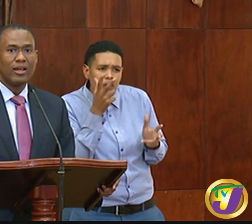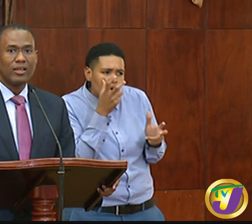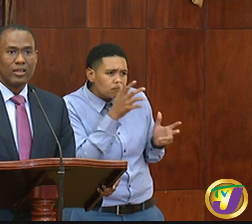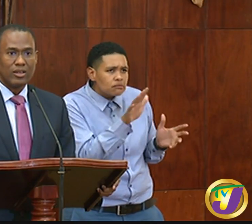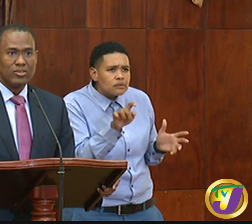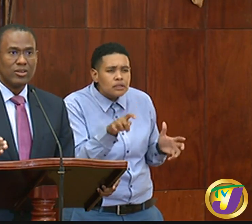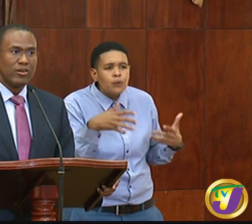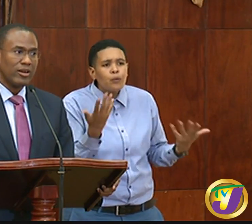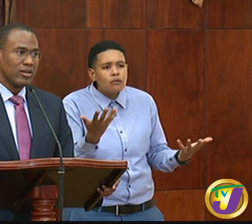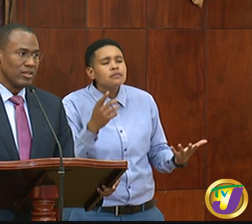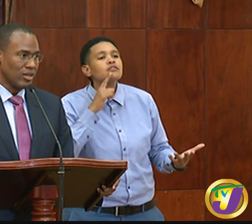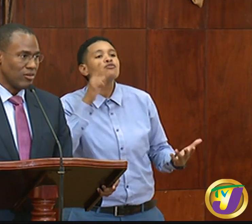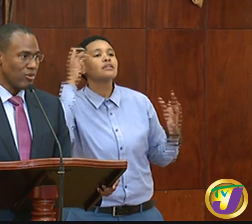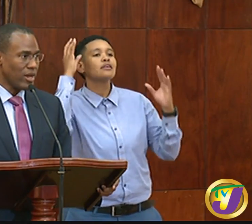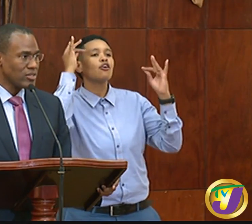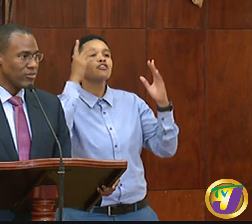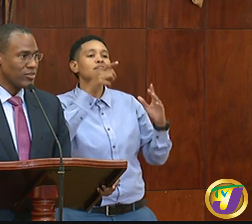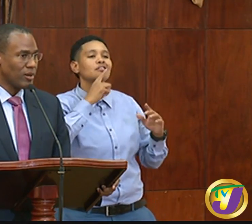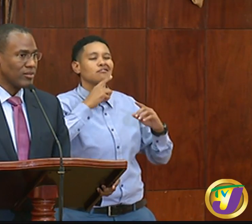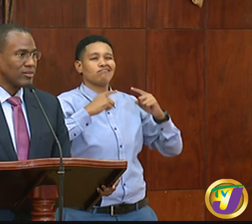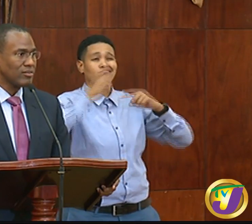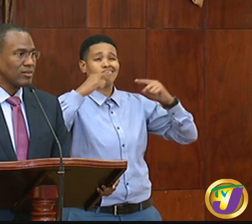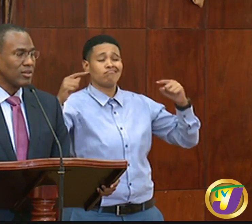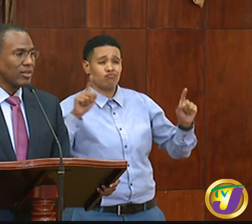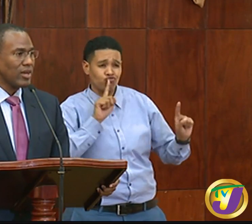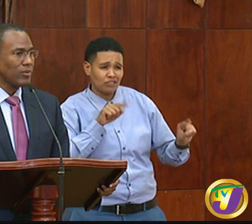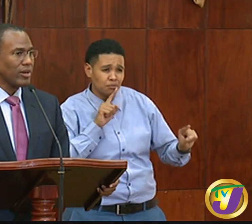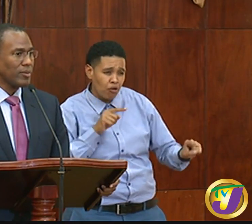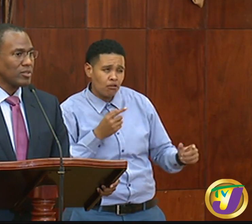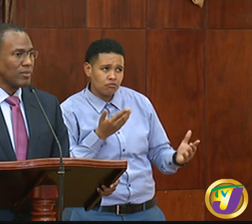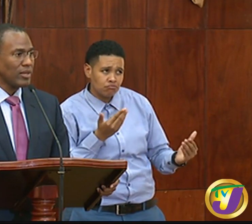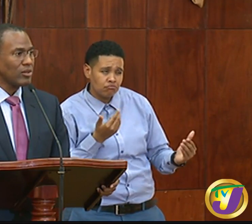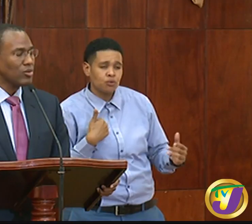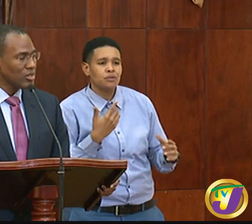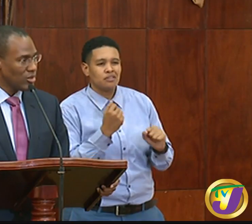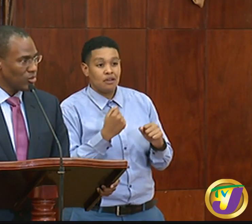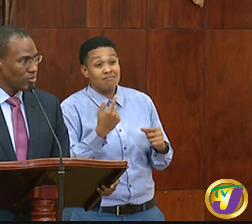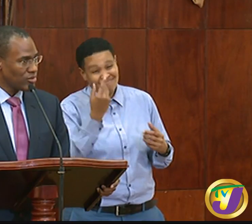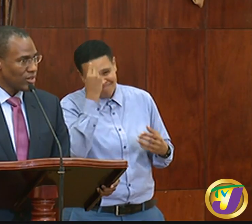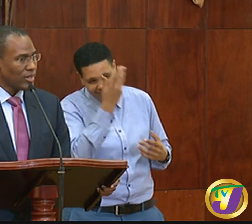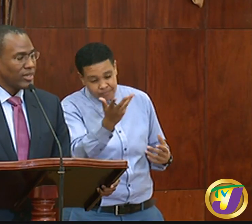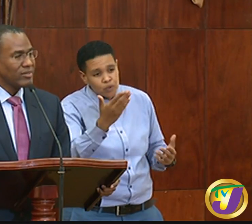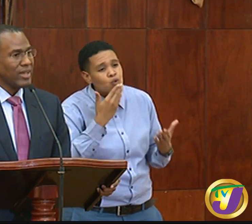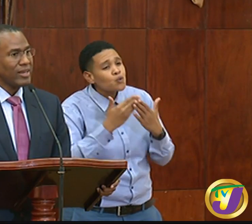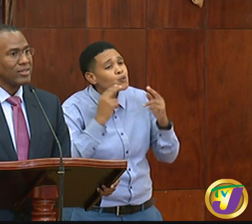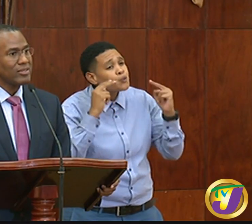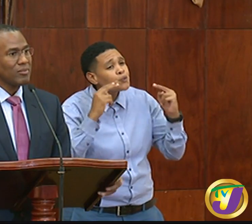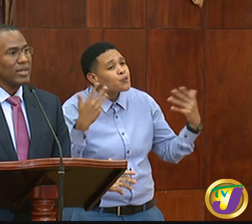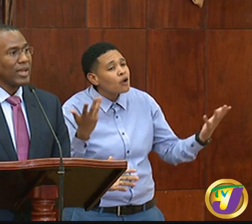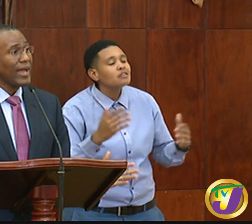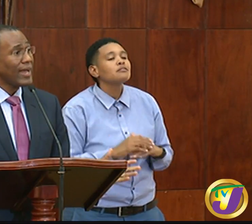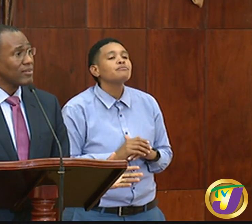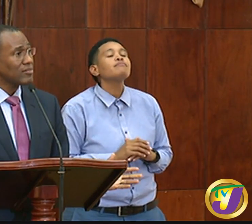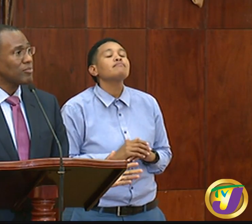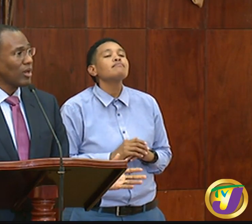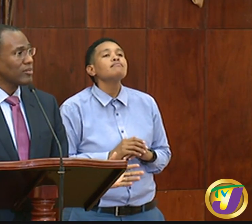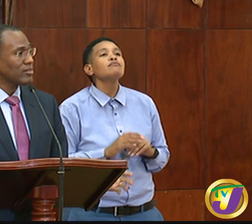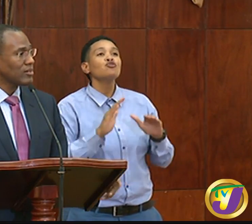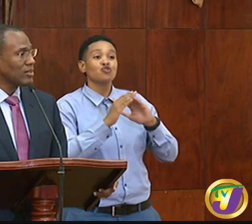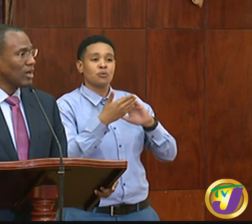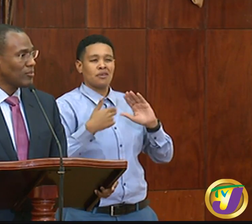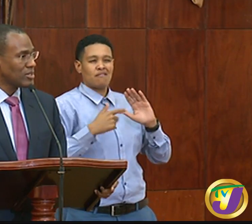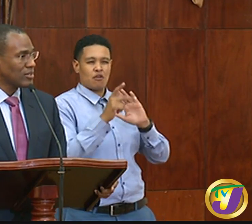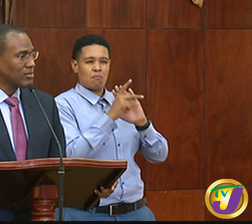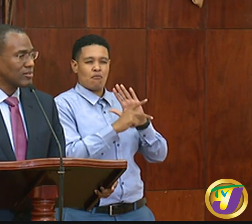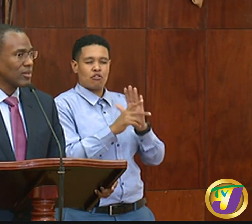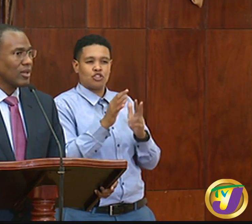and considering the range of responses that we're able to make. The good news is that Jamaica has